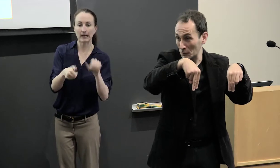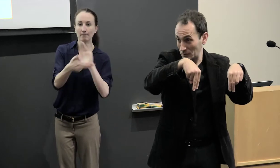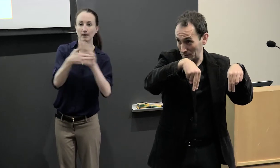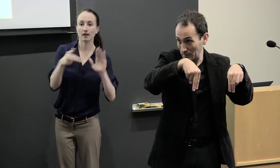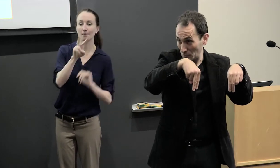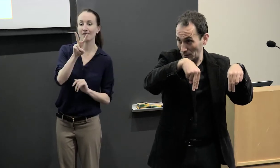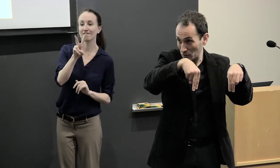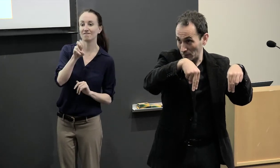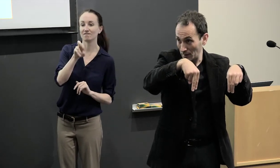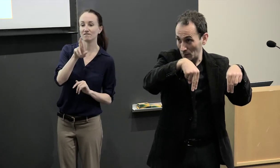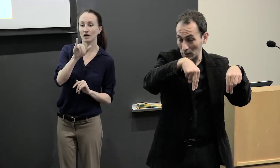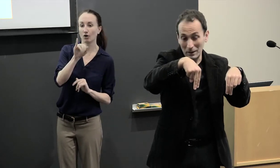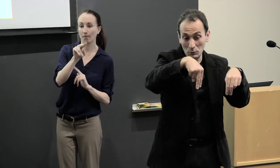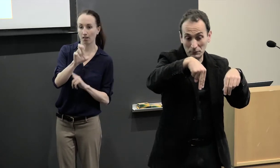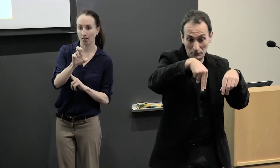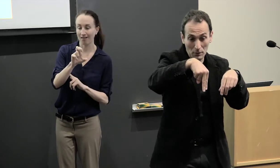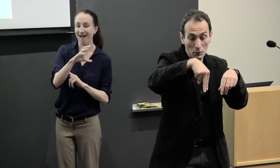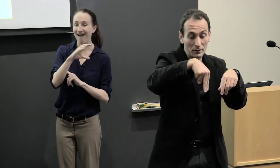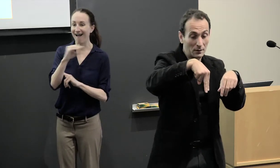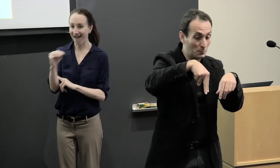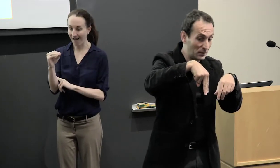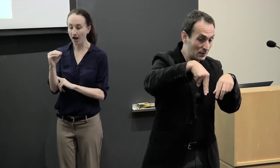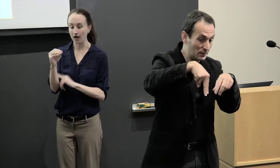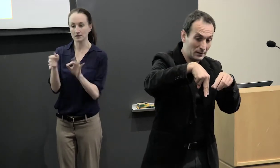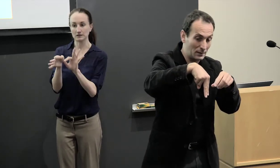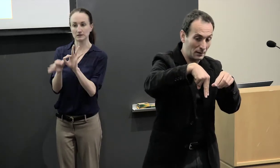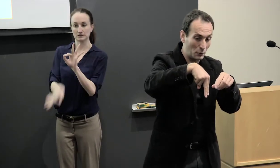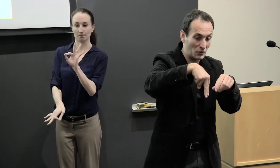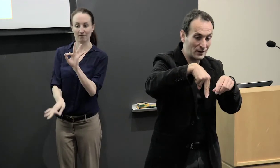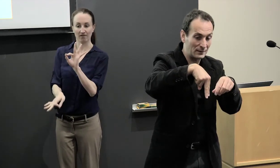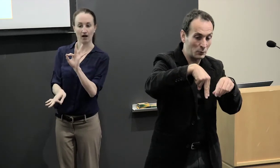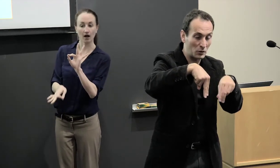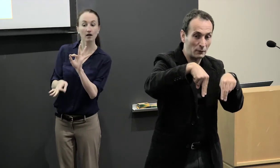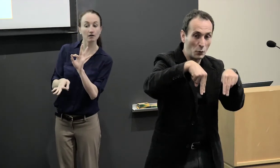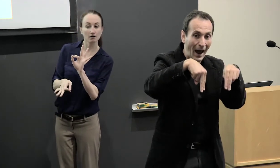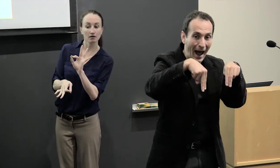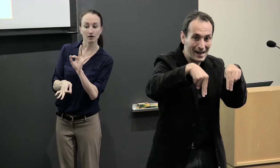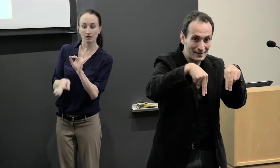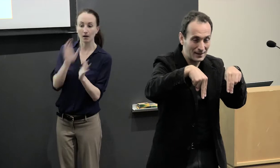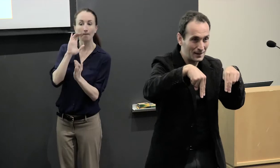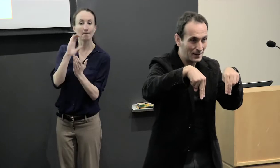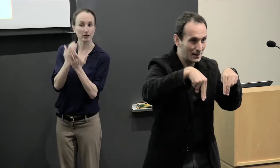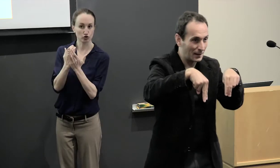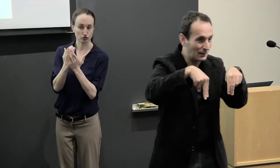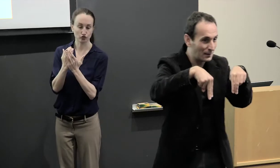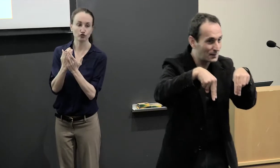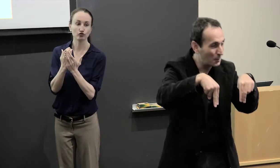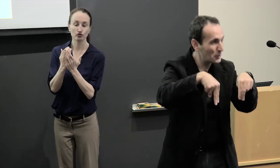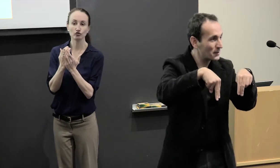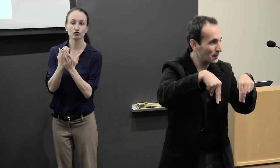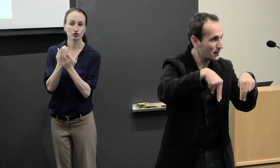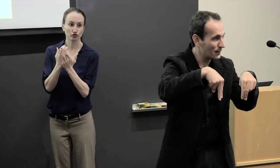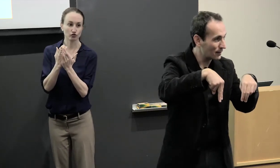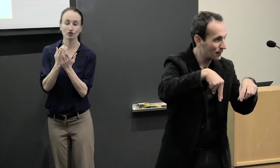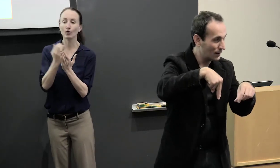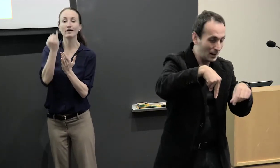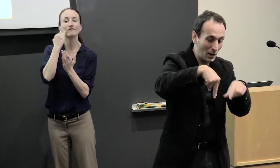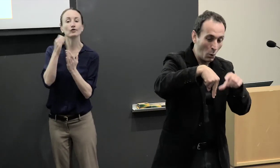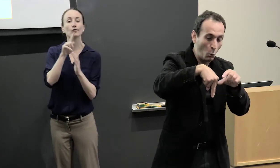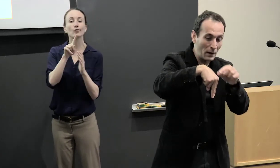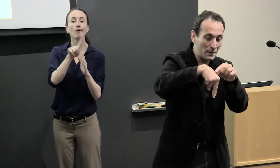pictures of the denotation. I want to make one front point, particularly in French sign language, if you ask at least some